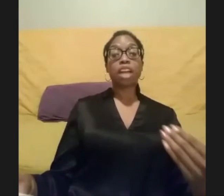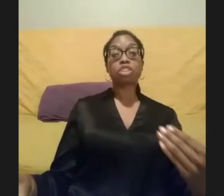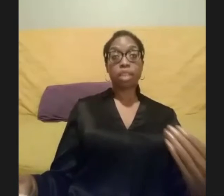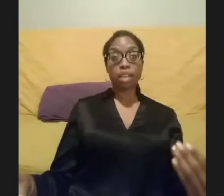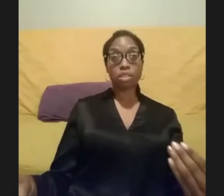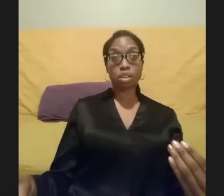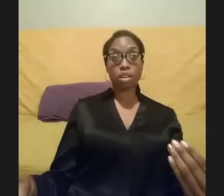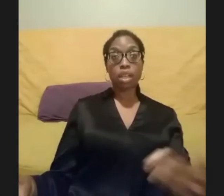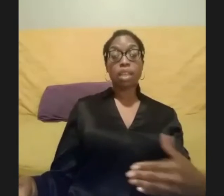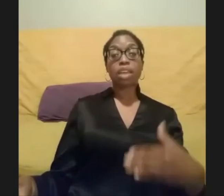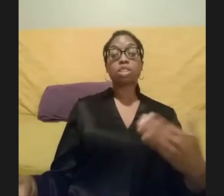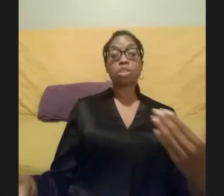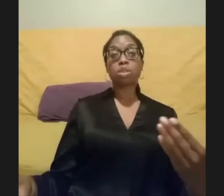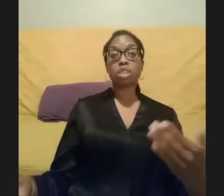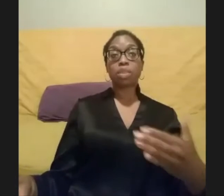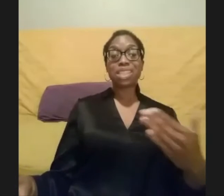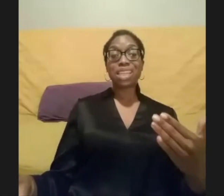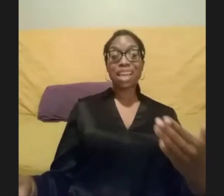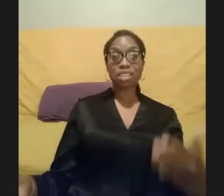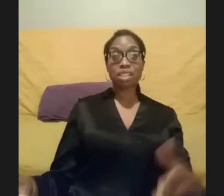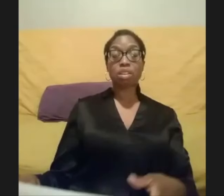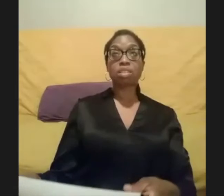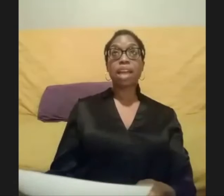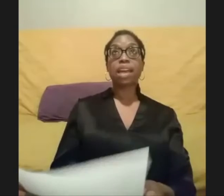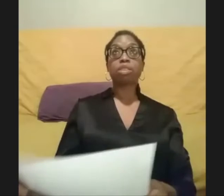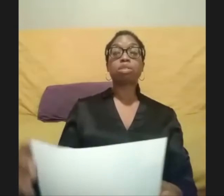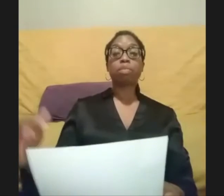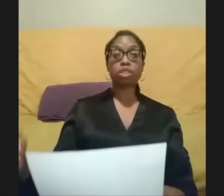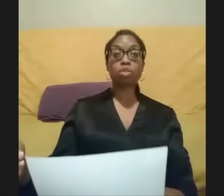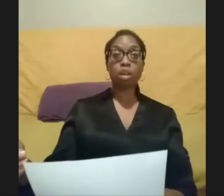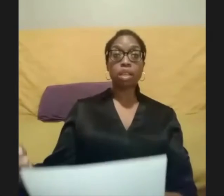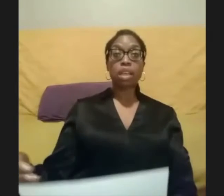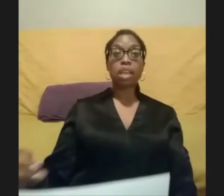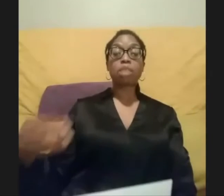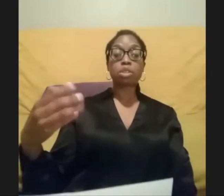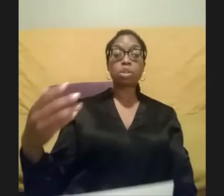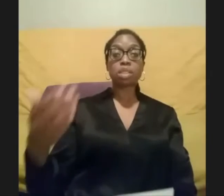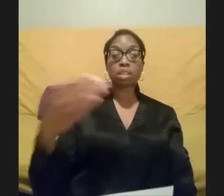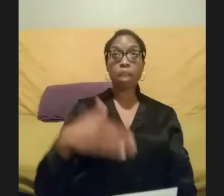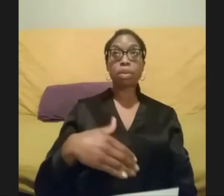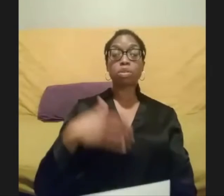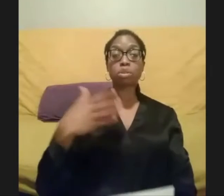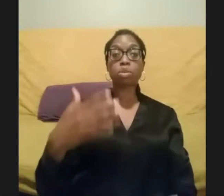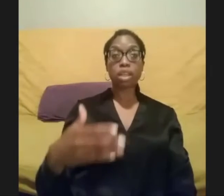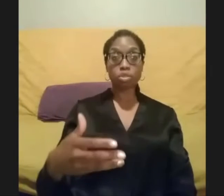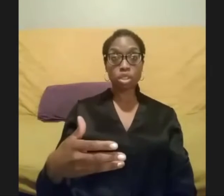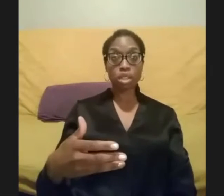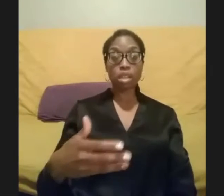vaginal cancer that is associated with DES. It's called diethylstilbestrol, and it was used as a topical pseudoestrogen in